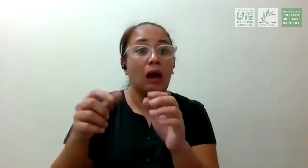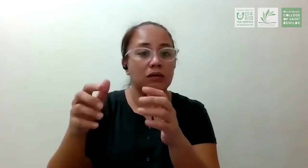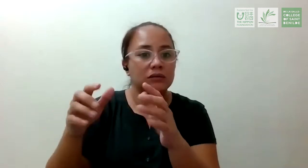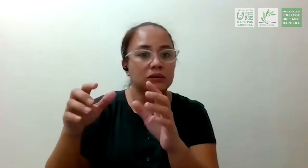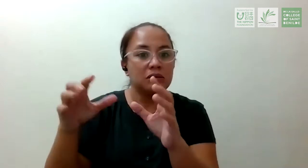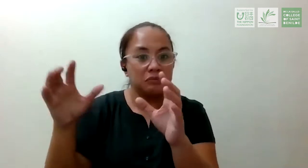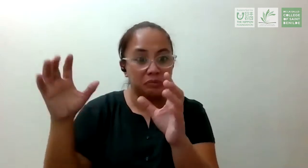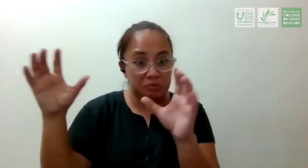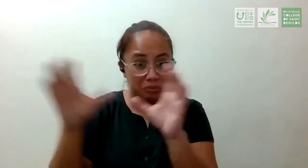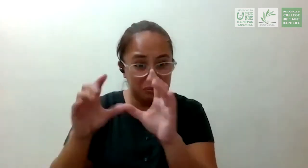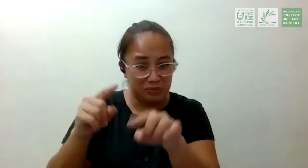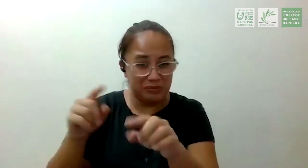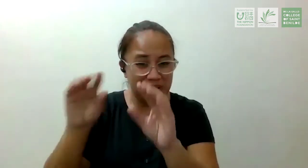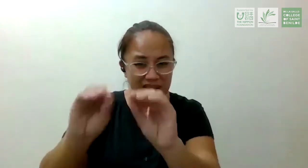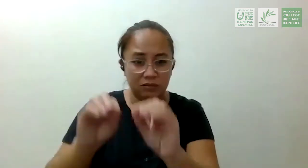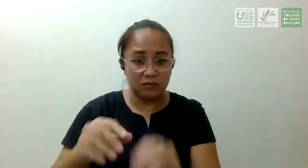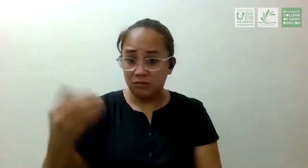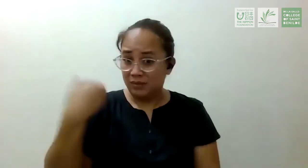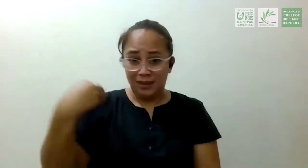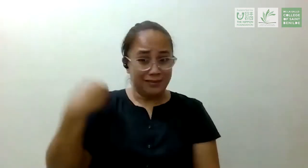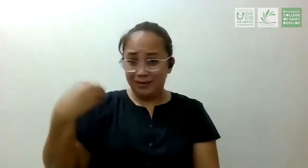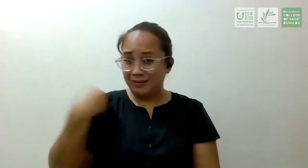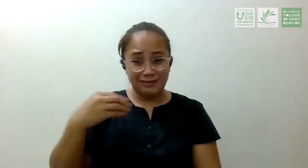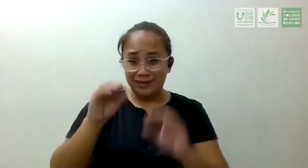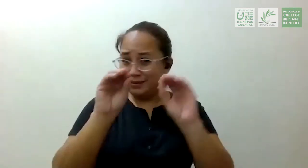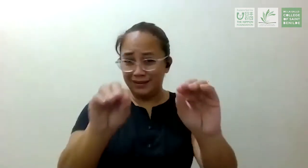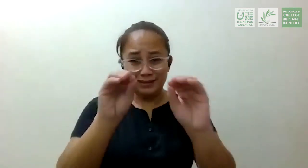taught anything at all about how you teach.